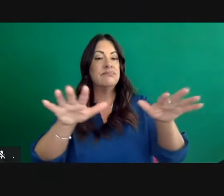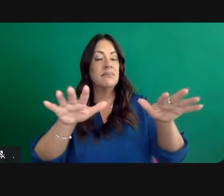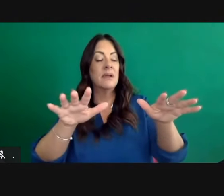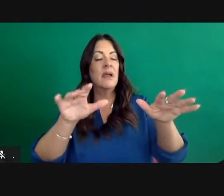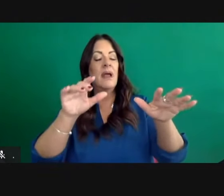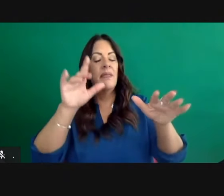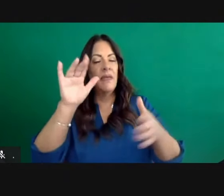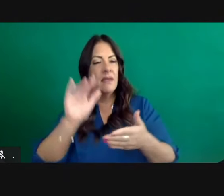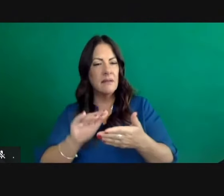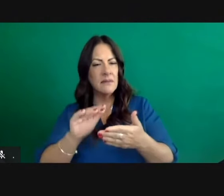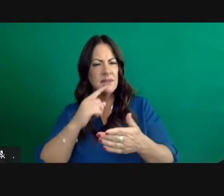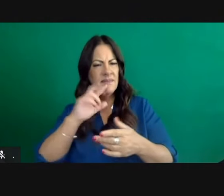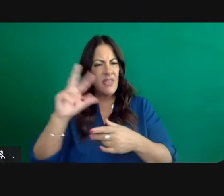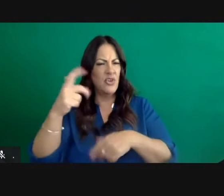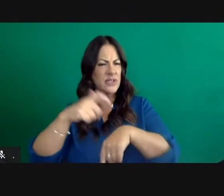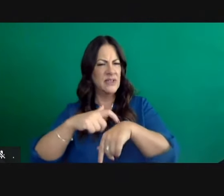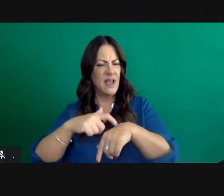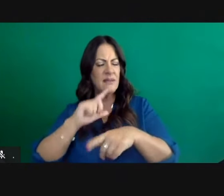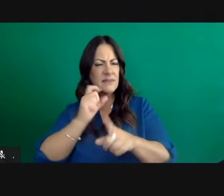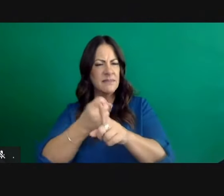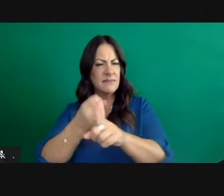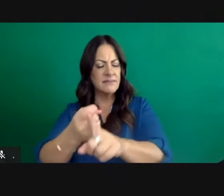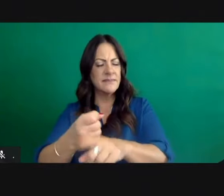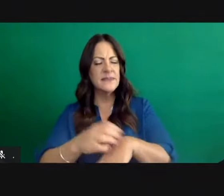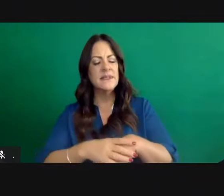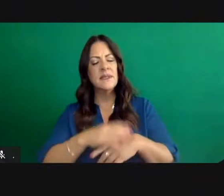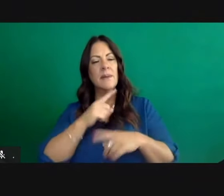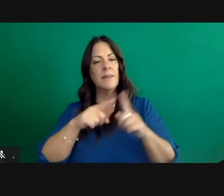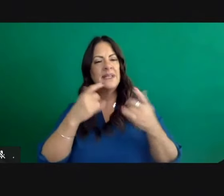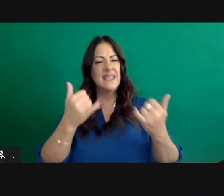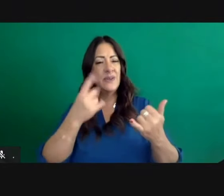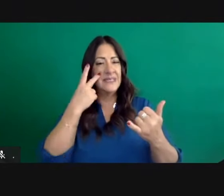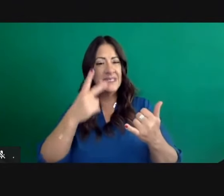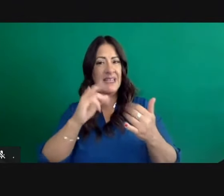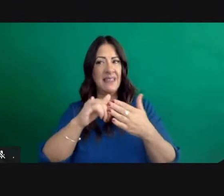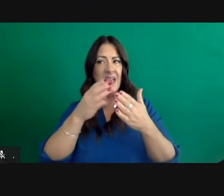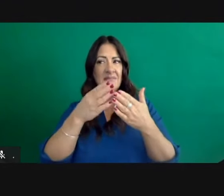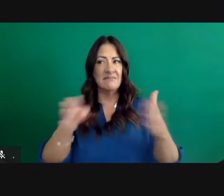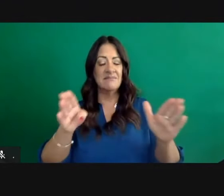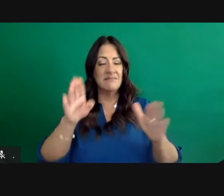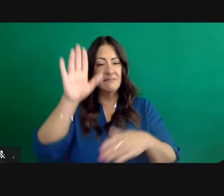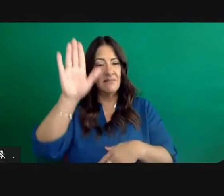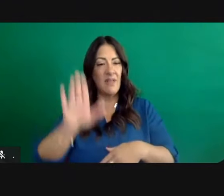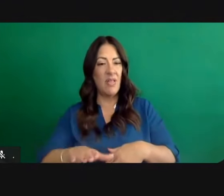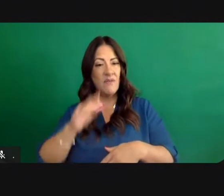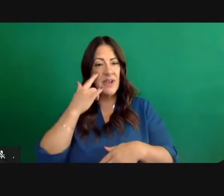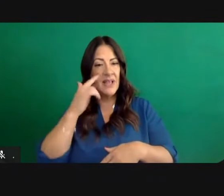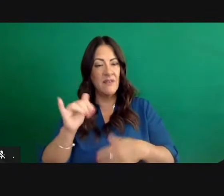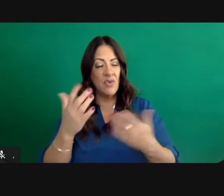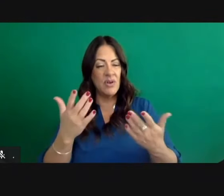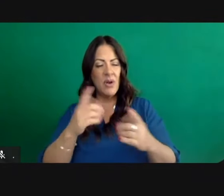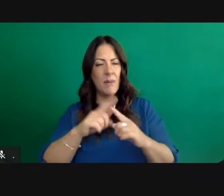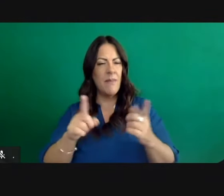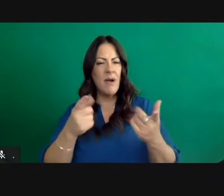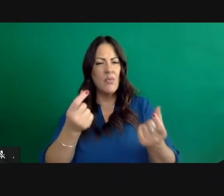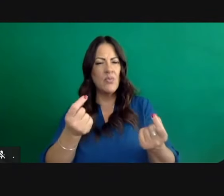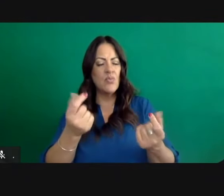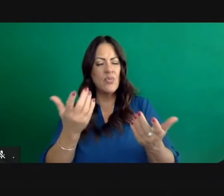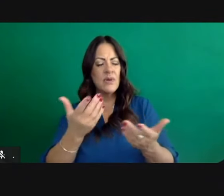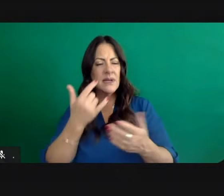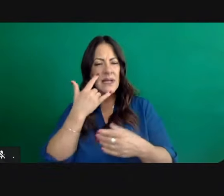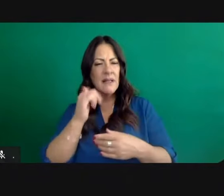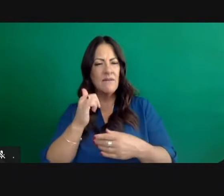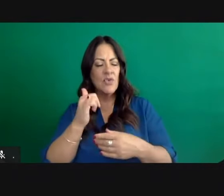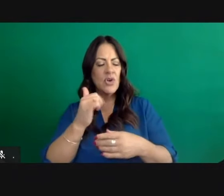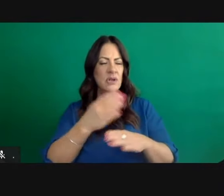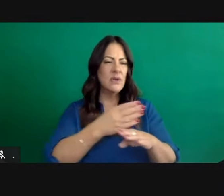gatherings are our main problem. You see, this is the main problem we're seeing statewide. And do you get the sense that one of the reasons California is doing